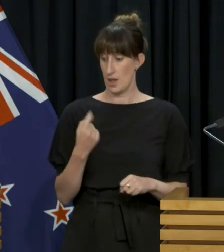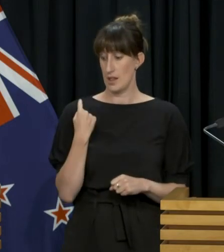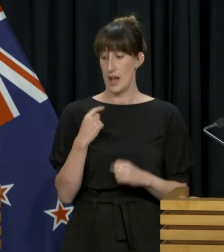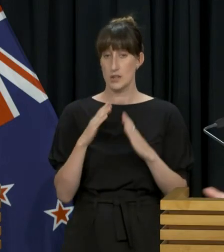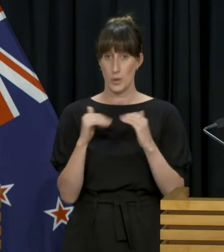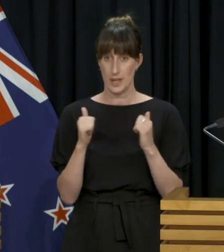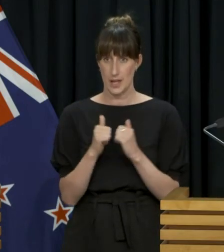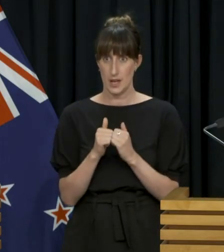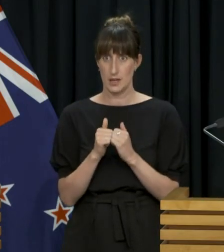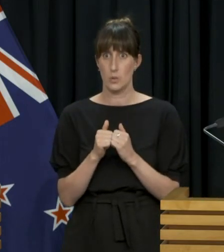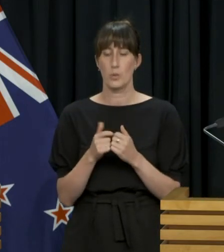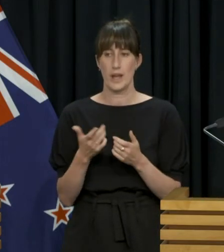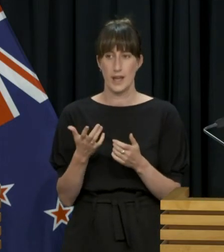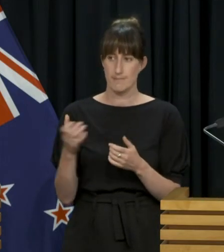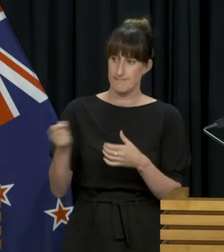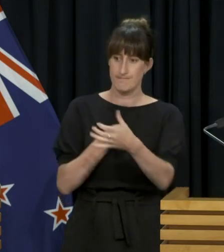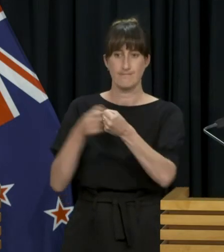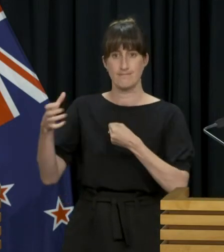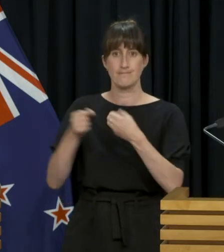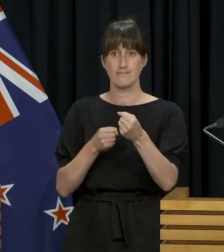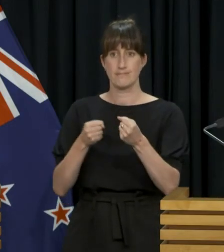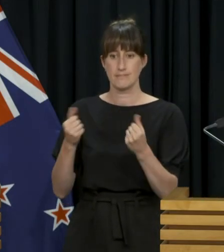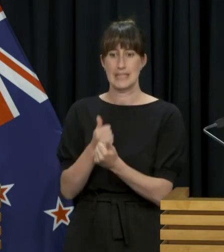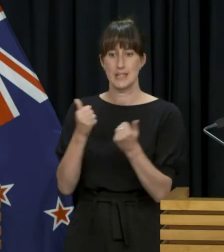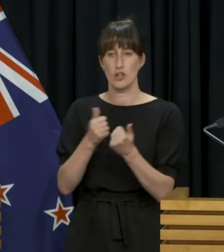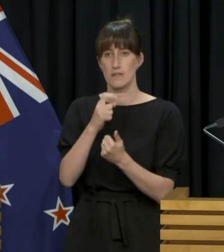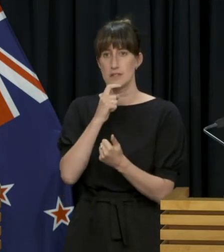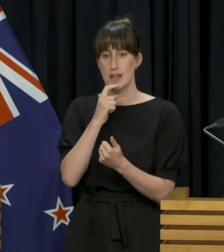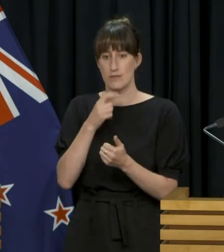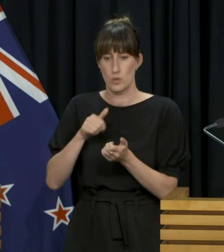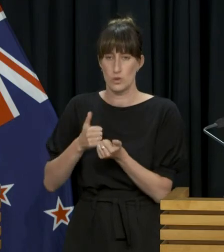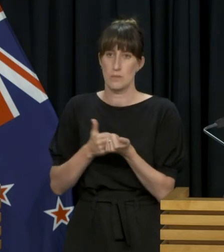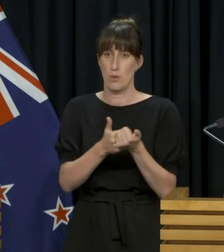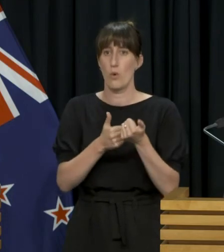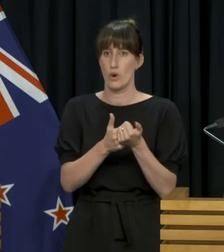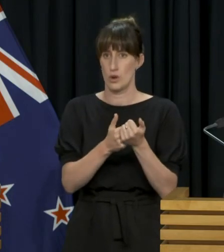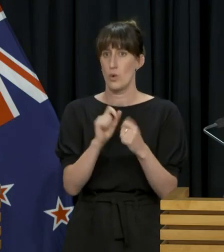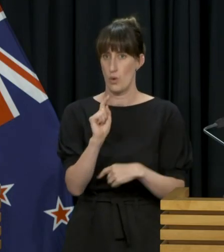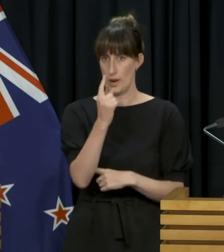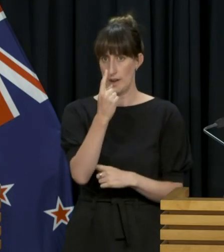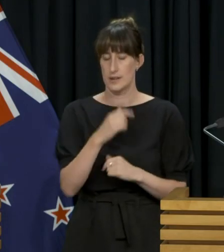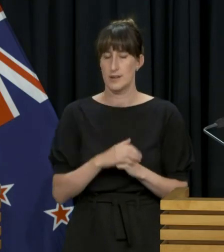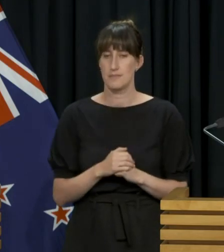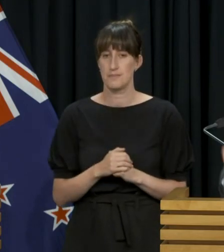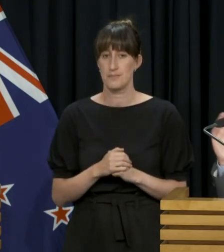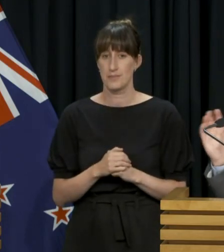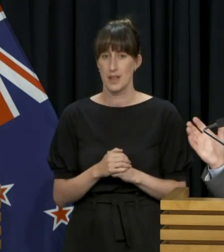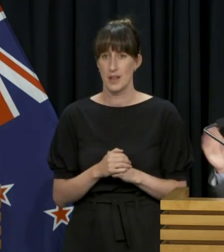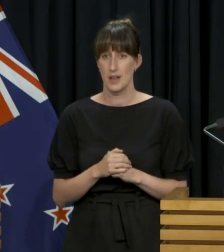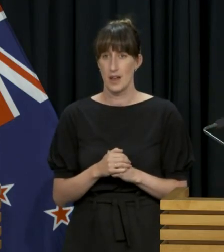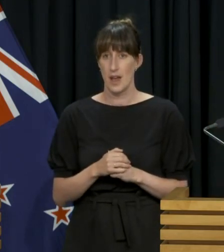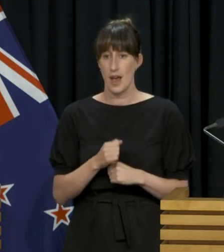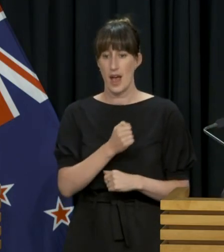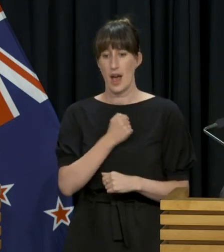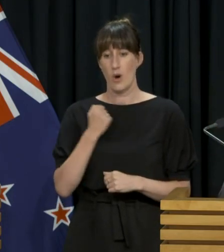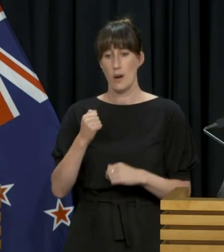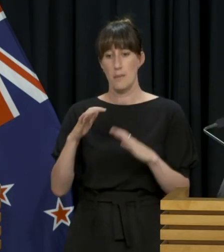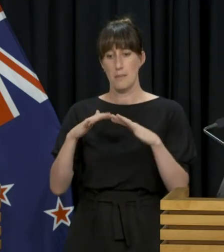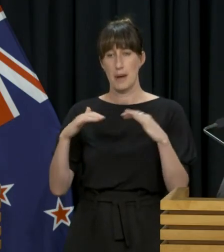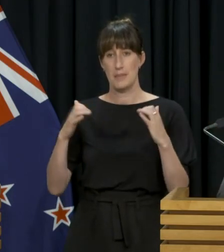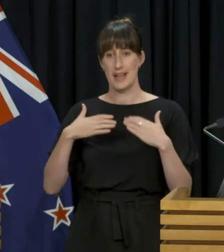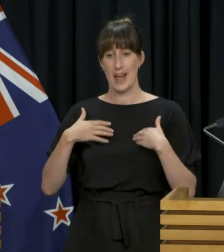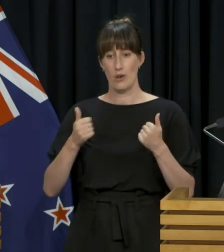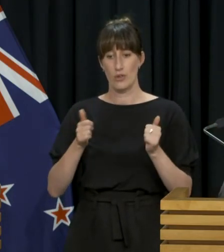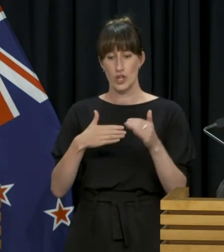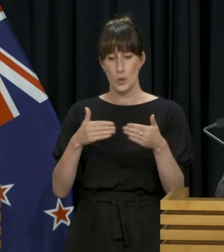support Auckland Regional Public Health. And I do want to just emphasise the value of having all our public health units and our national centre on a